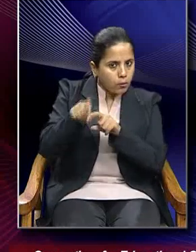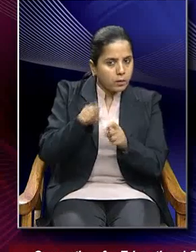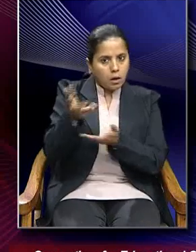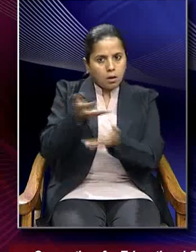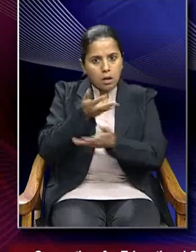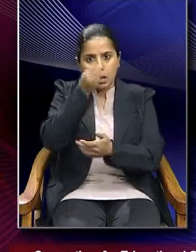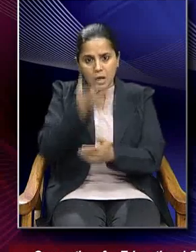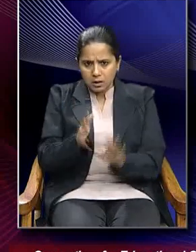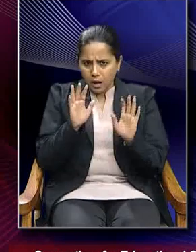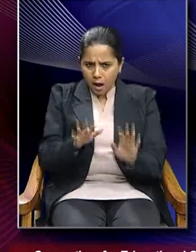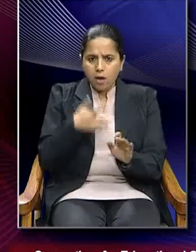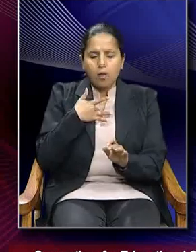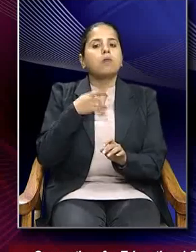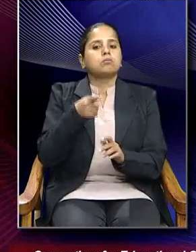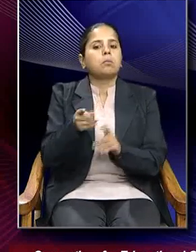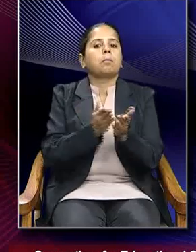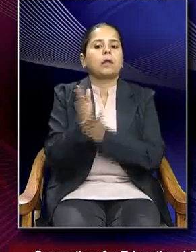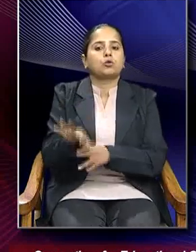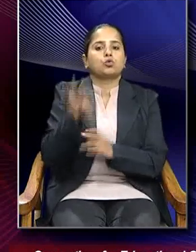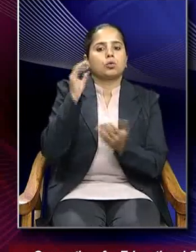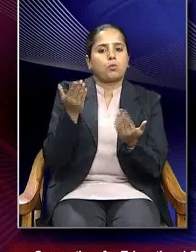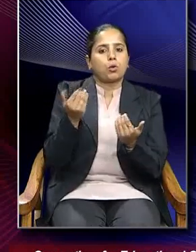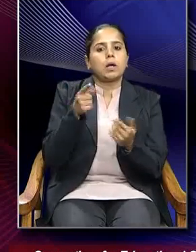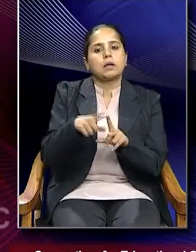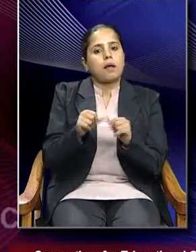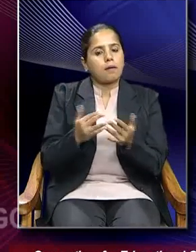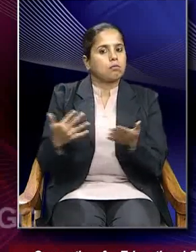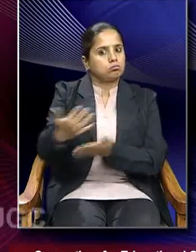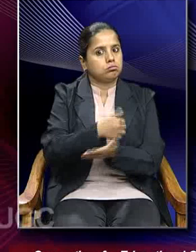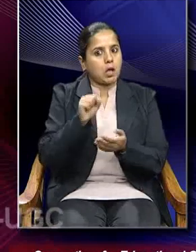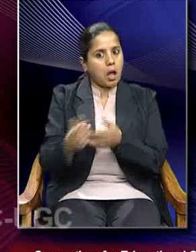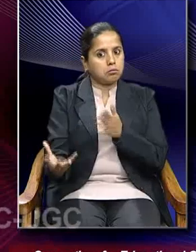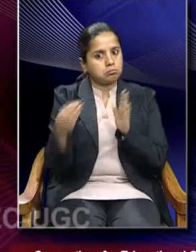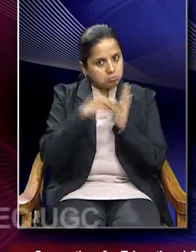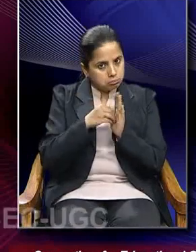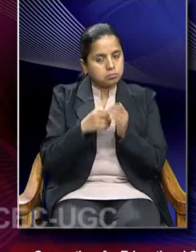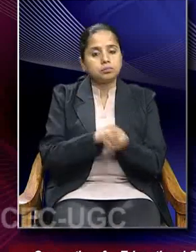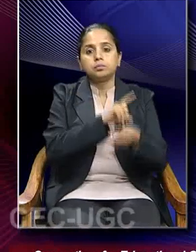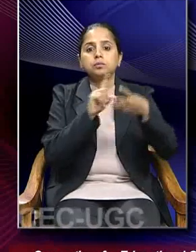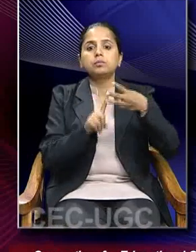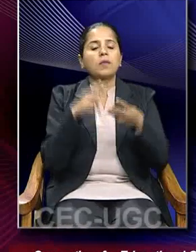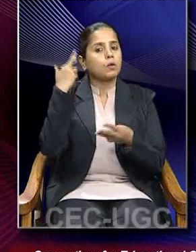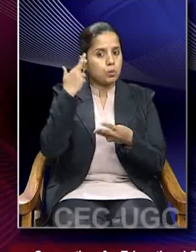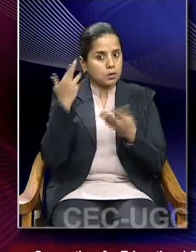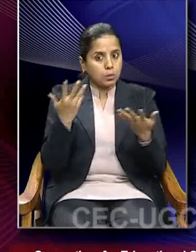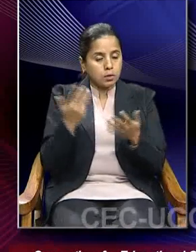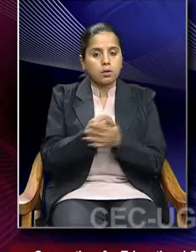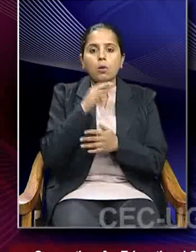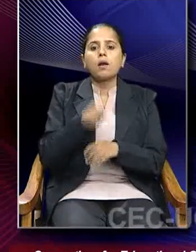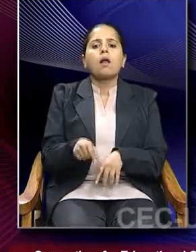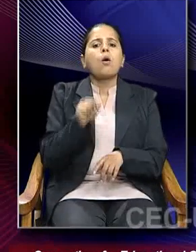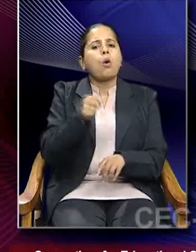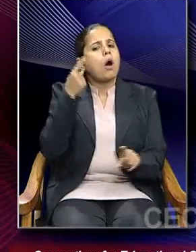with them and enable in your data collection. The third factor is purpose